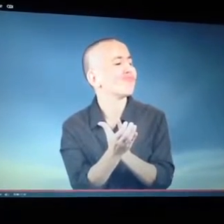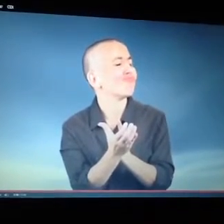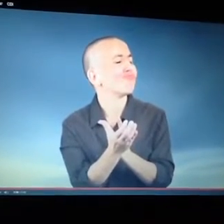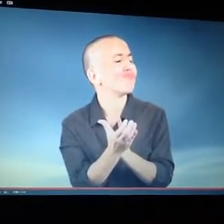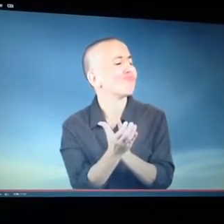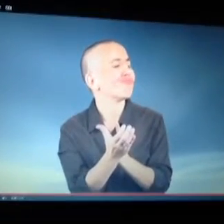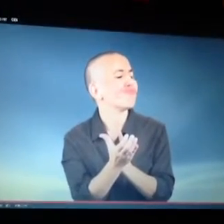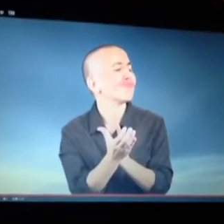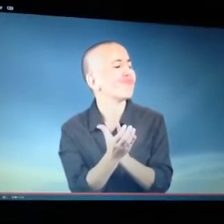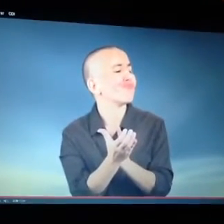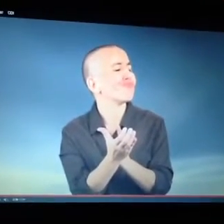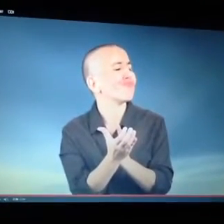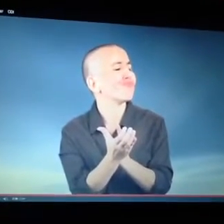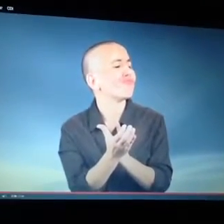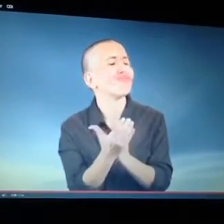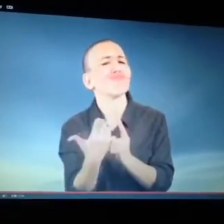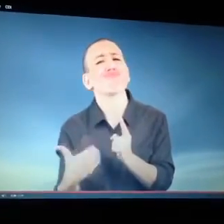the language and the gestures.